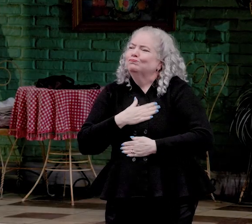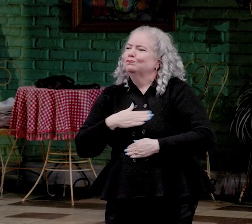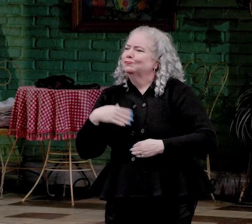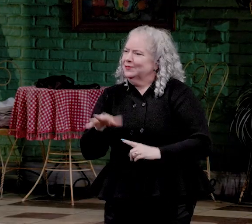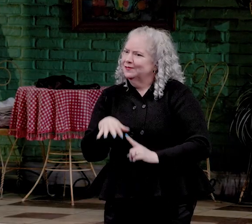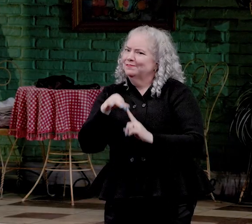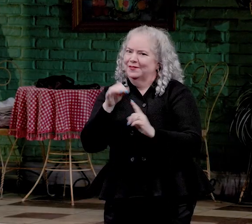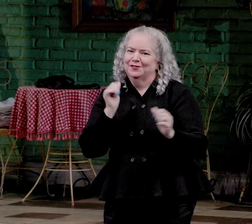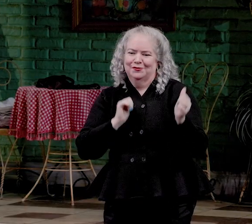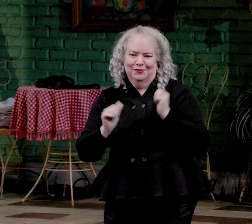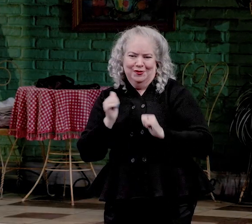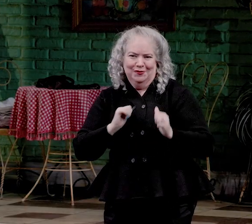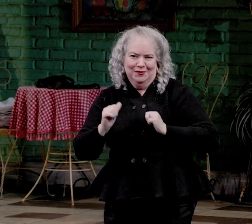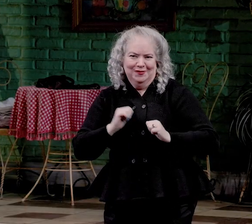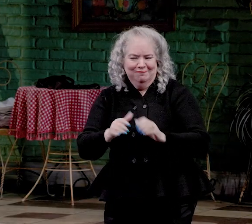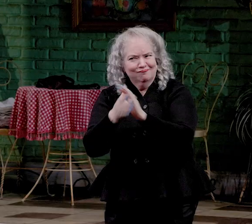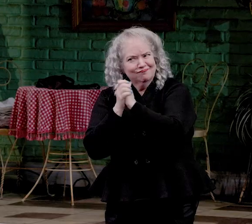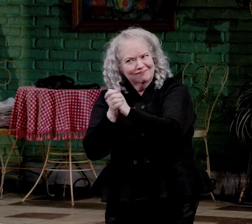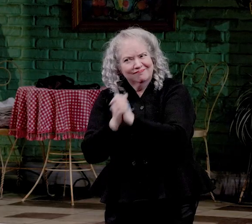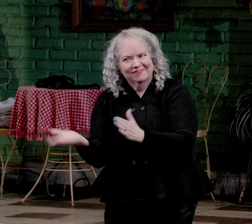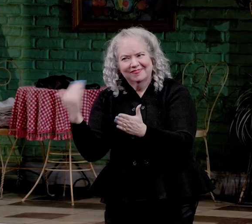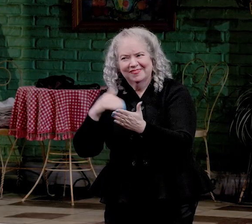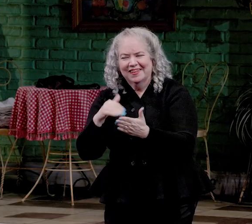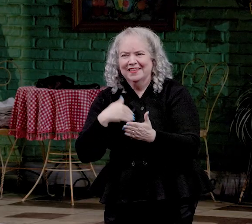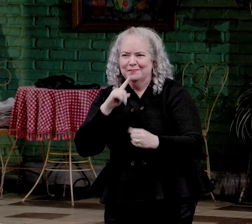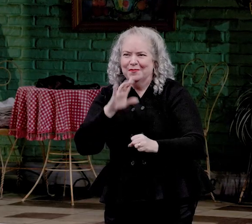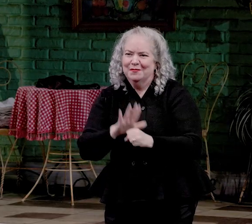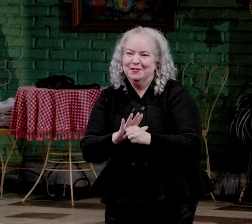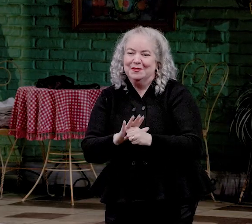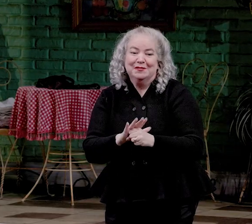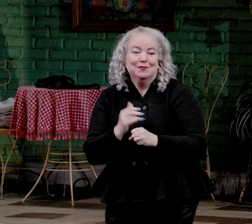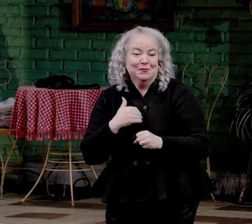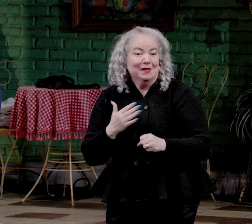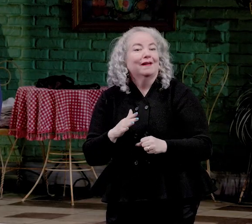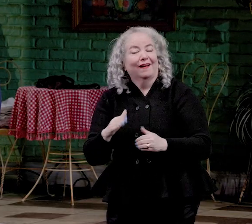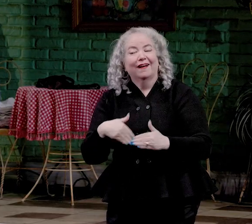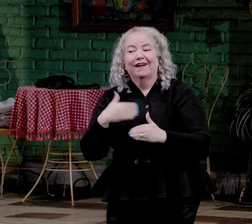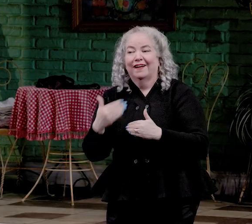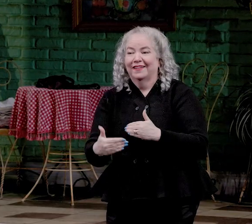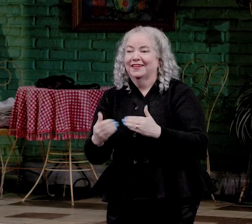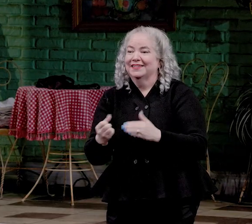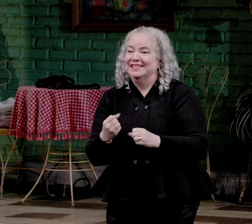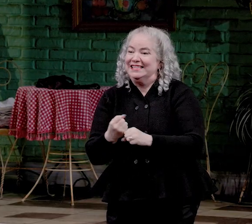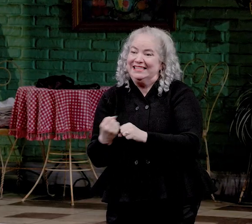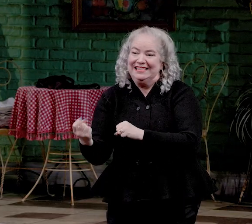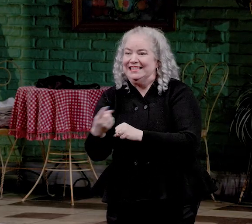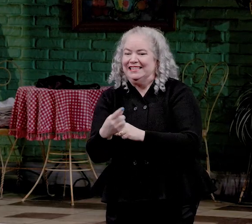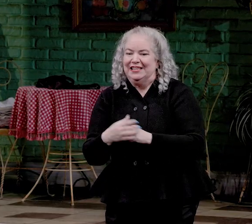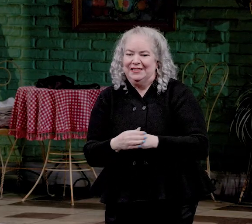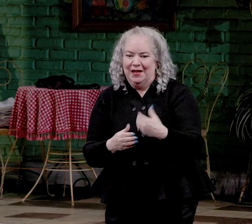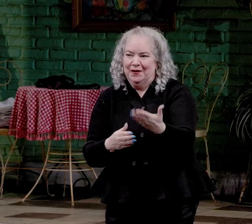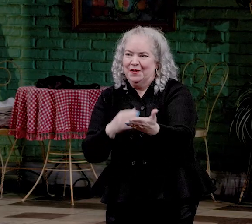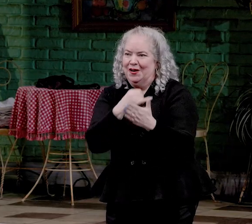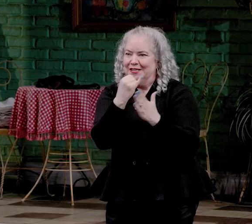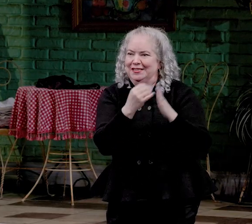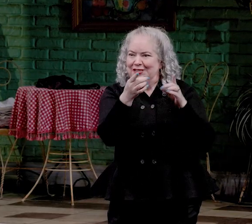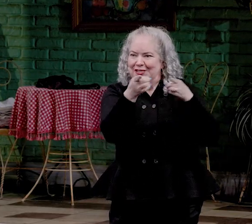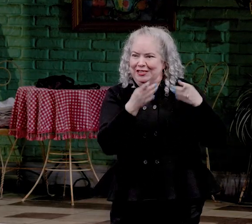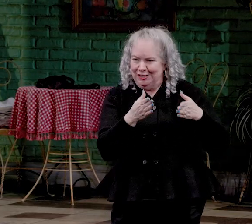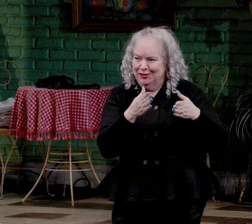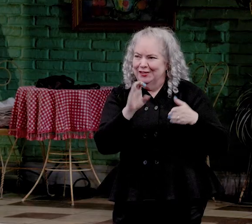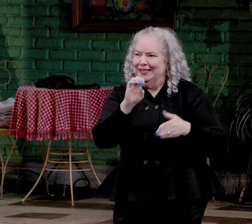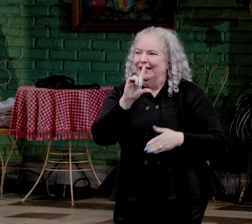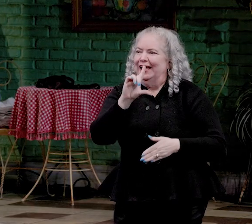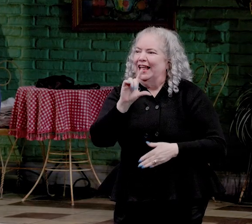shows. Congratulations again on what promises to be another memorable season. Now I would like to bring Artistic Director